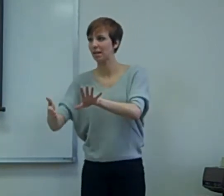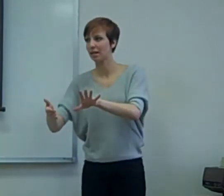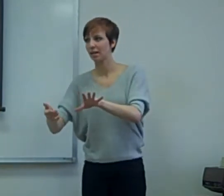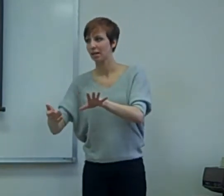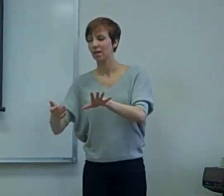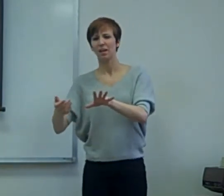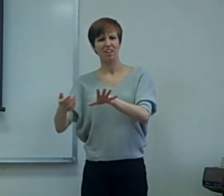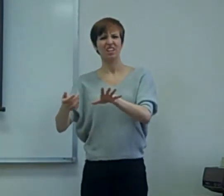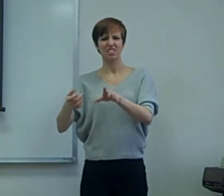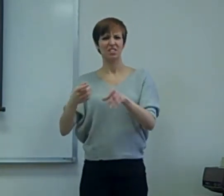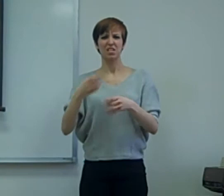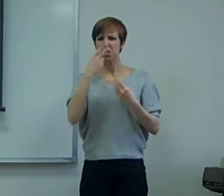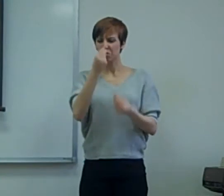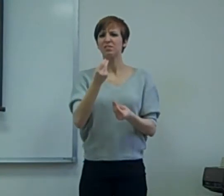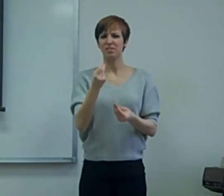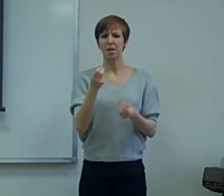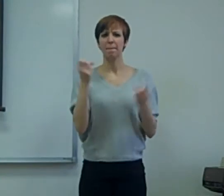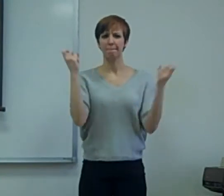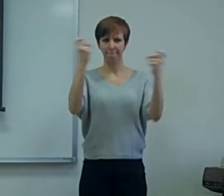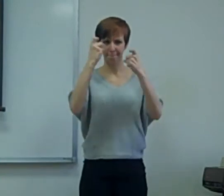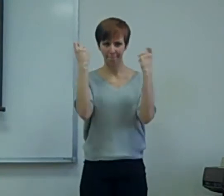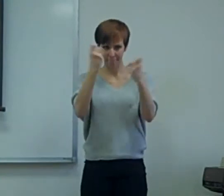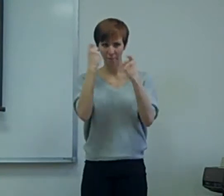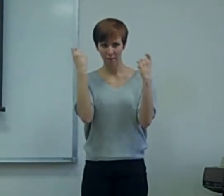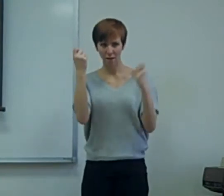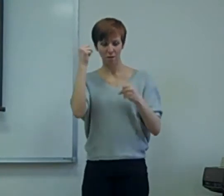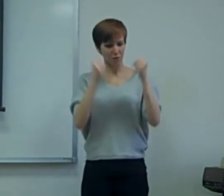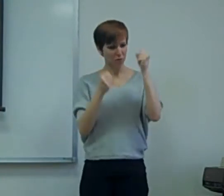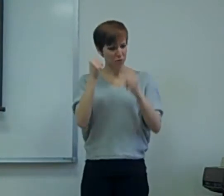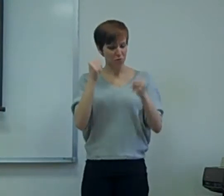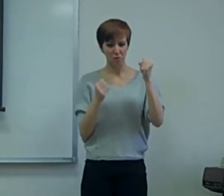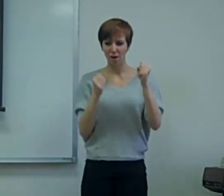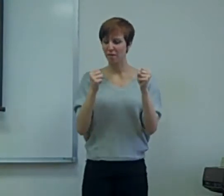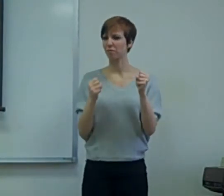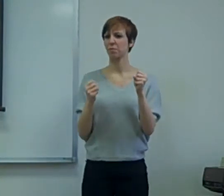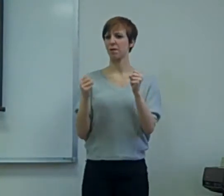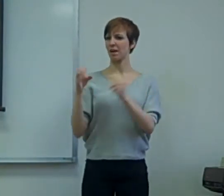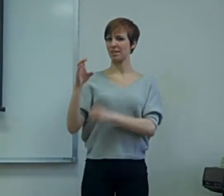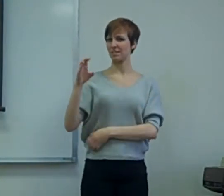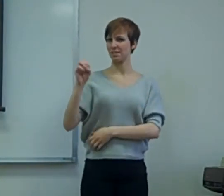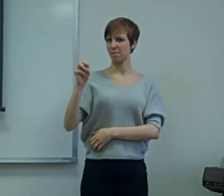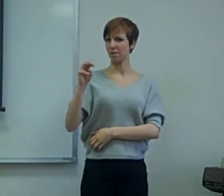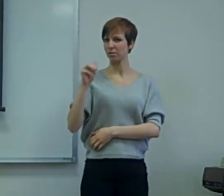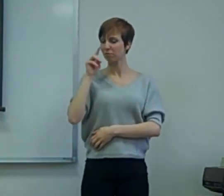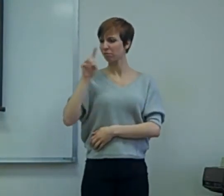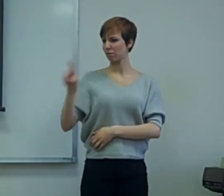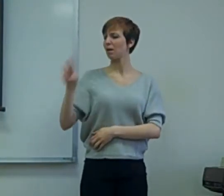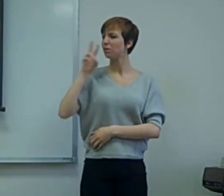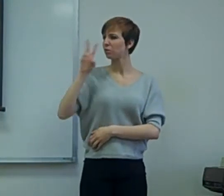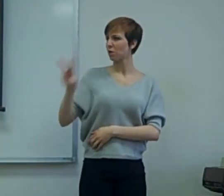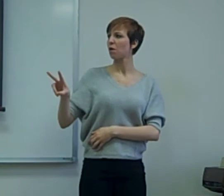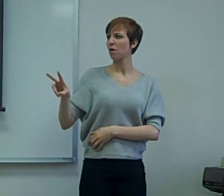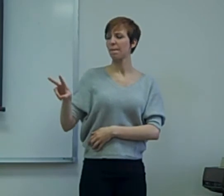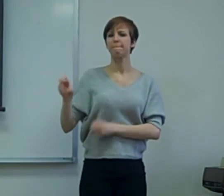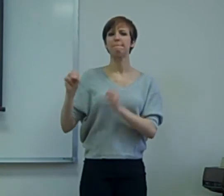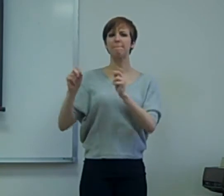the Day of the Dead. And so I was driving by this cemetery, and I looked at this cemetery, and there